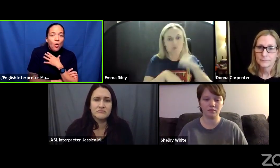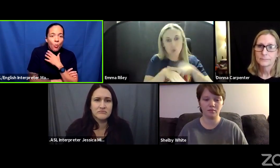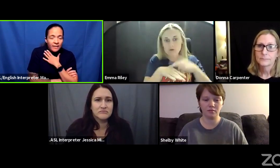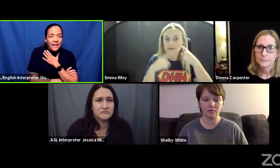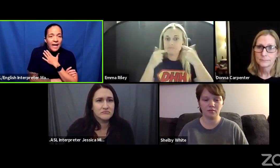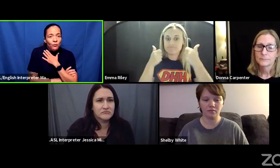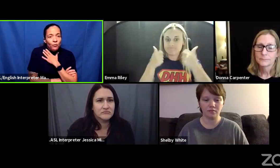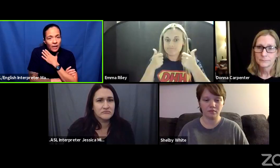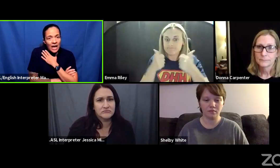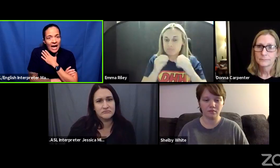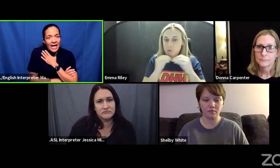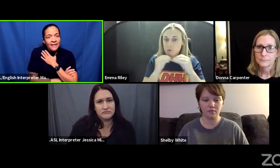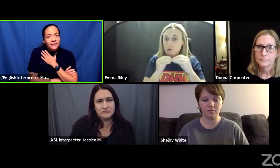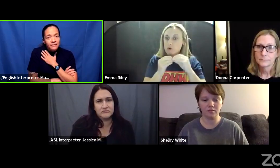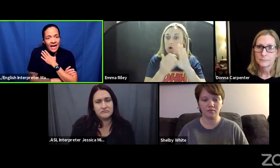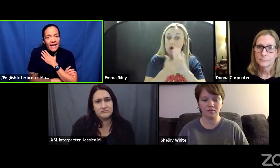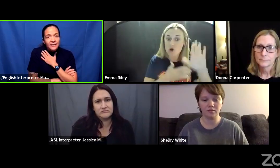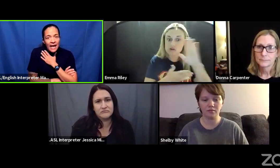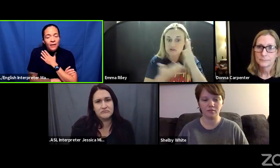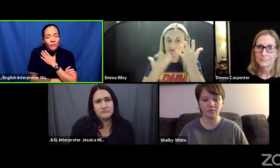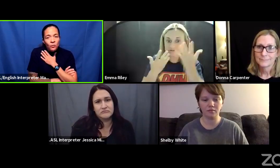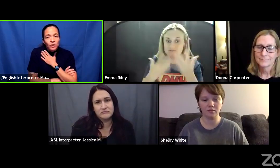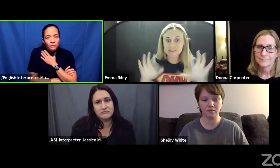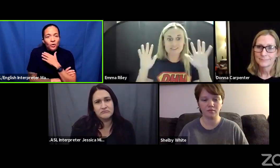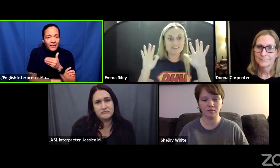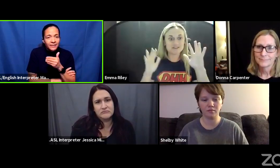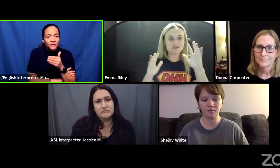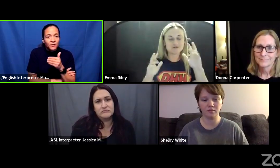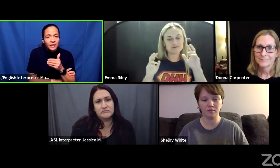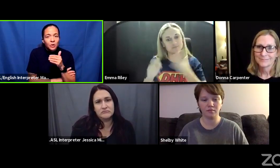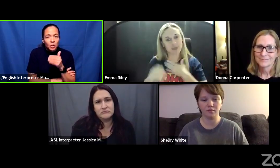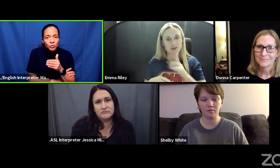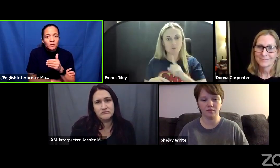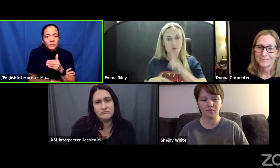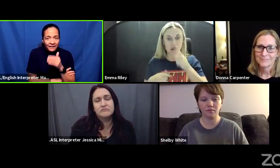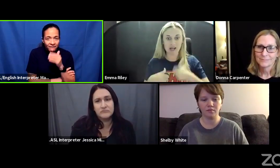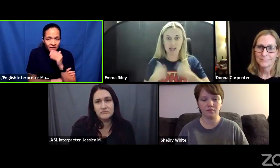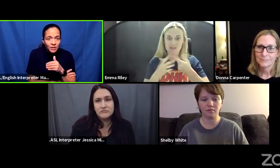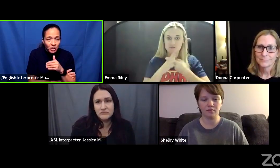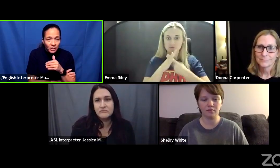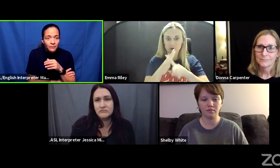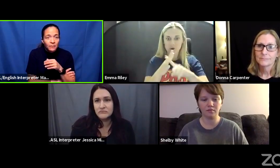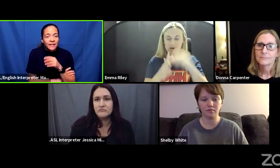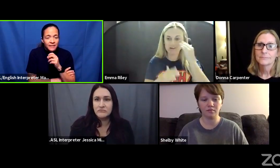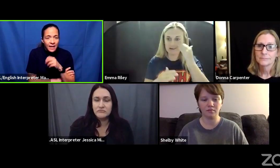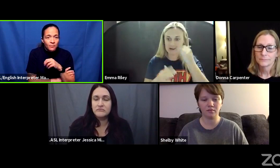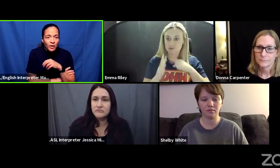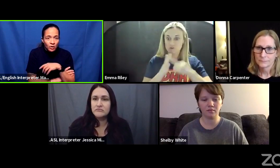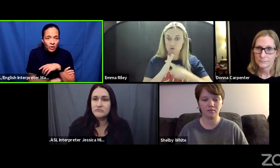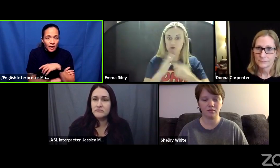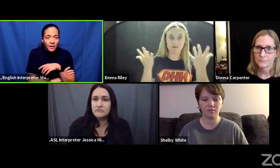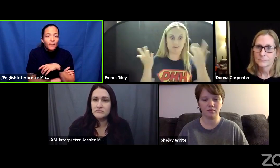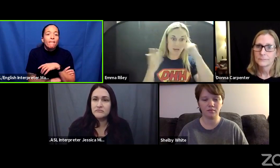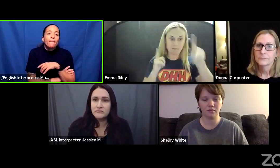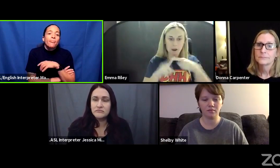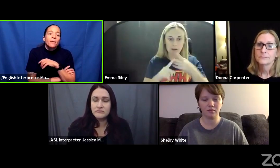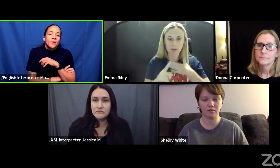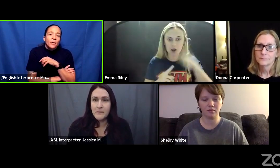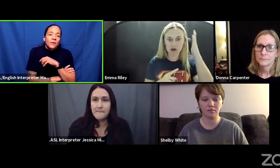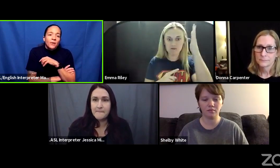own once I realized that I would progressively lose my vision as time went on.